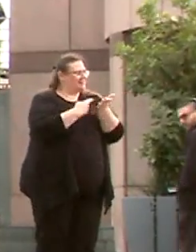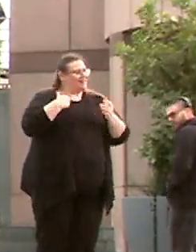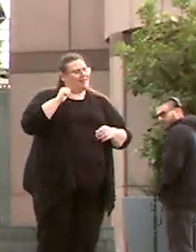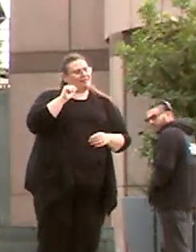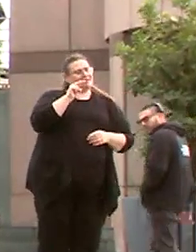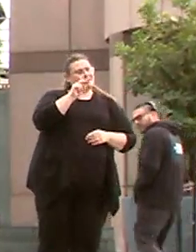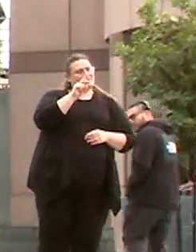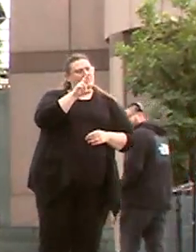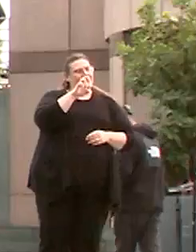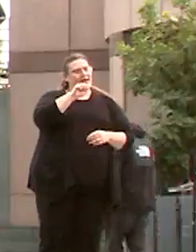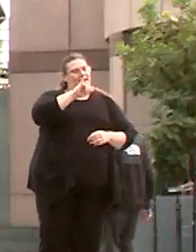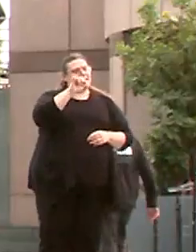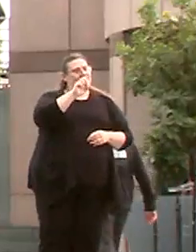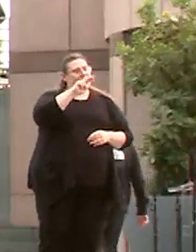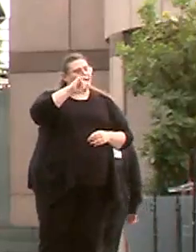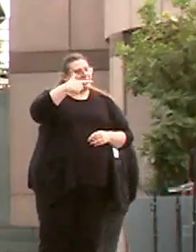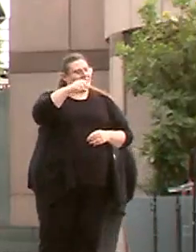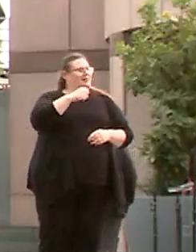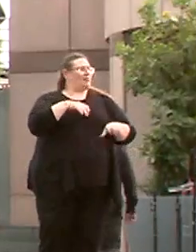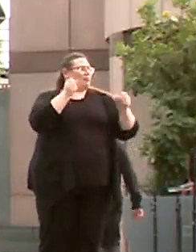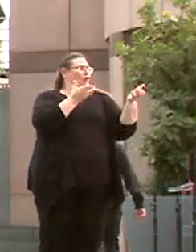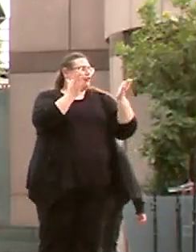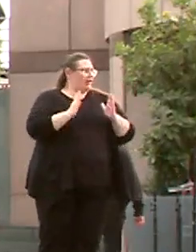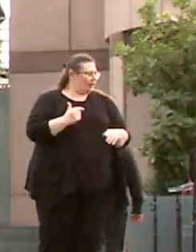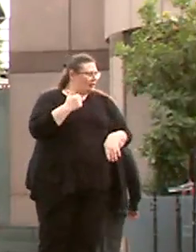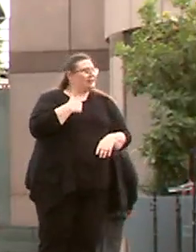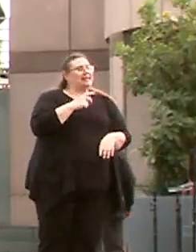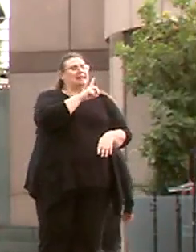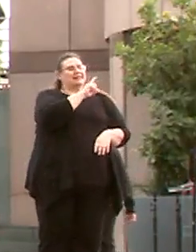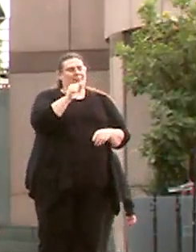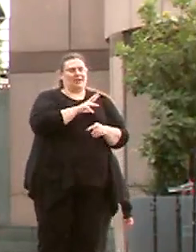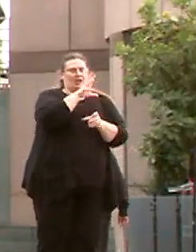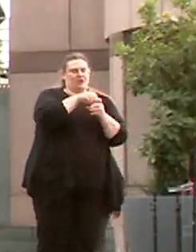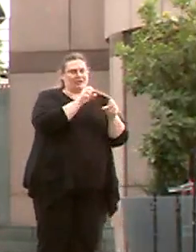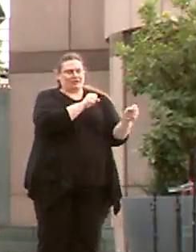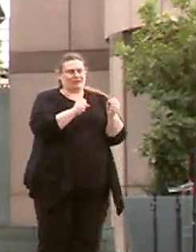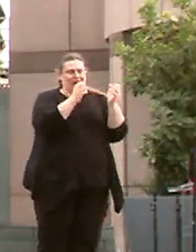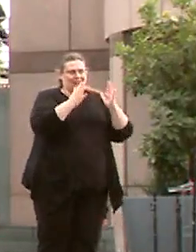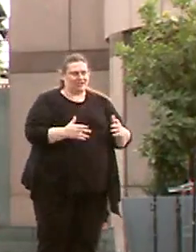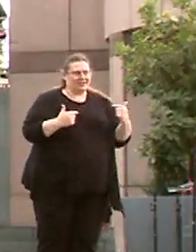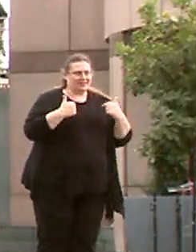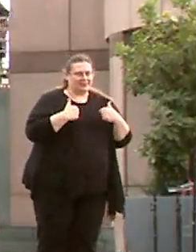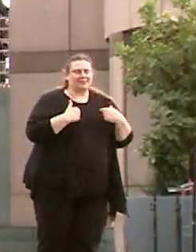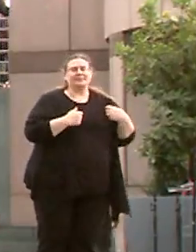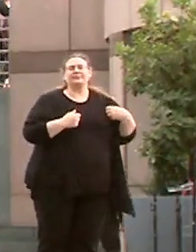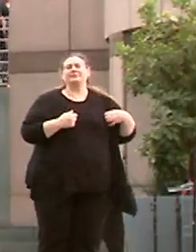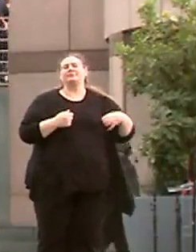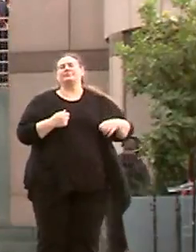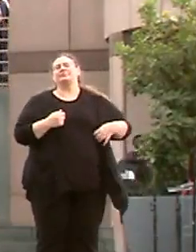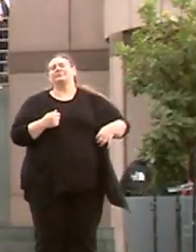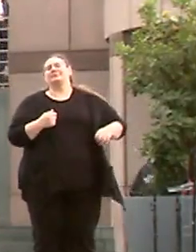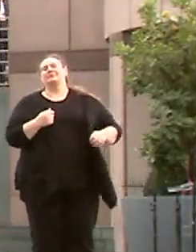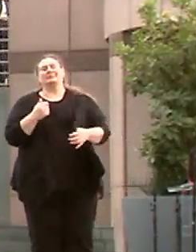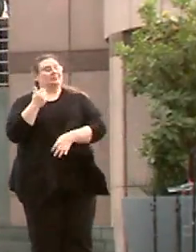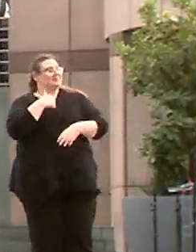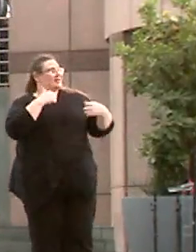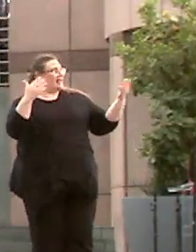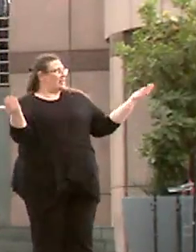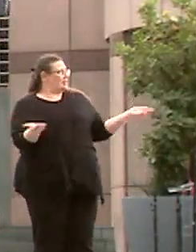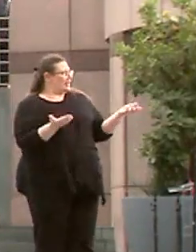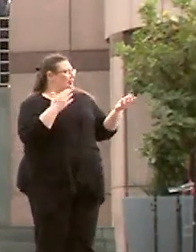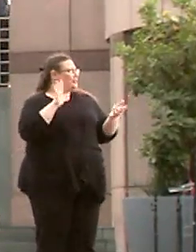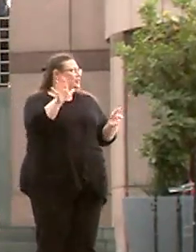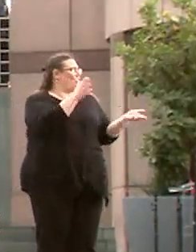Andrea Jennings, and I'm the moderator. I'm a disability inclusion strategist. I am here as